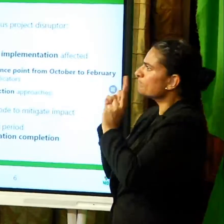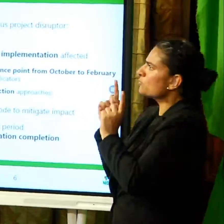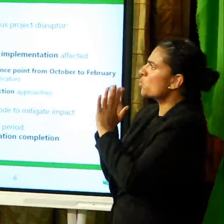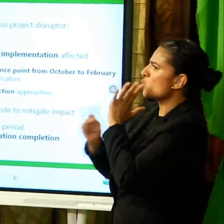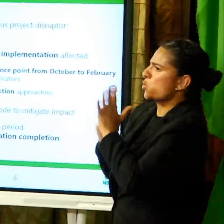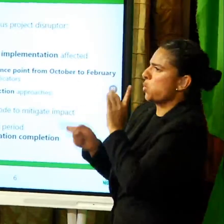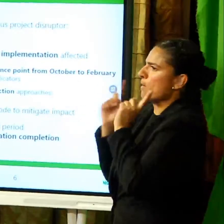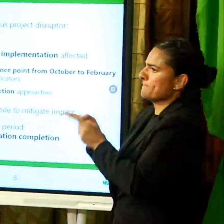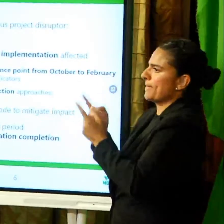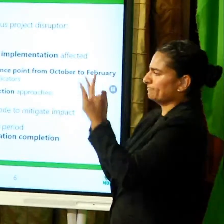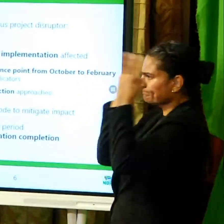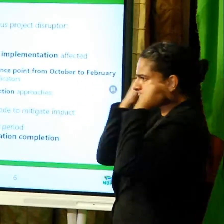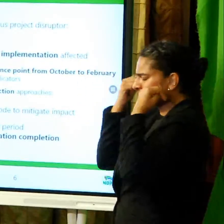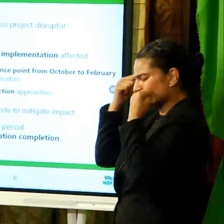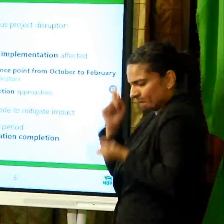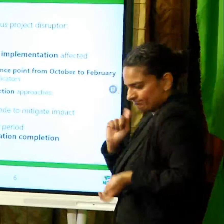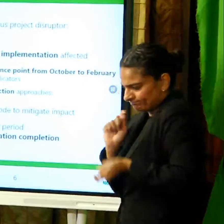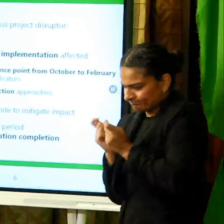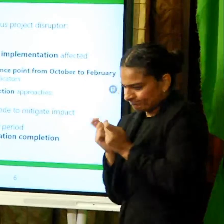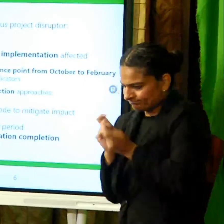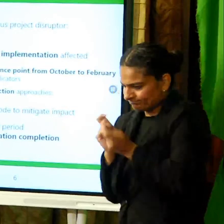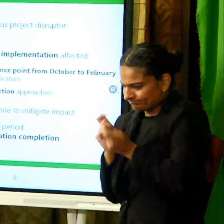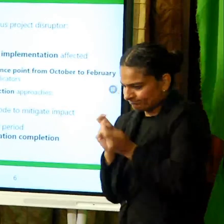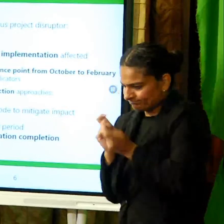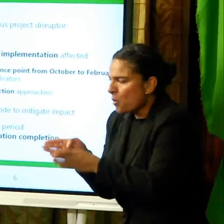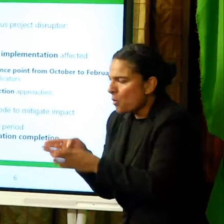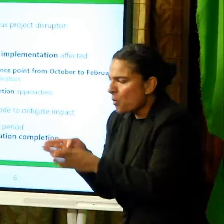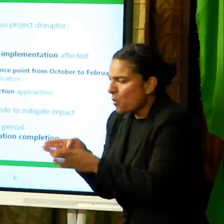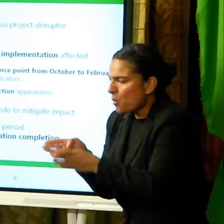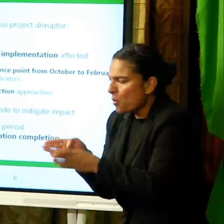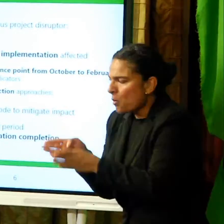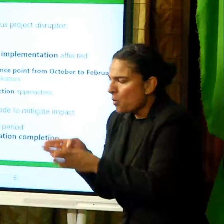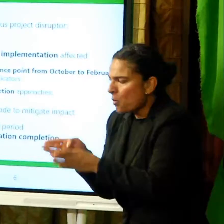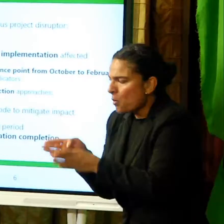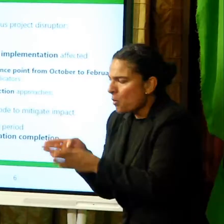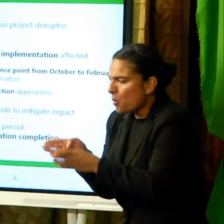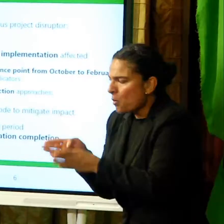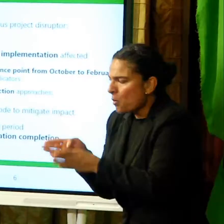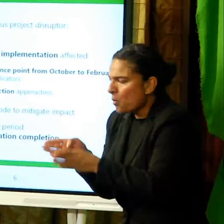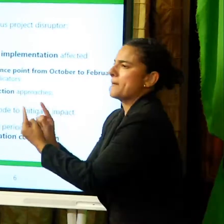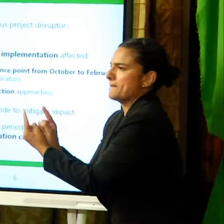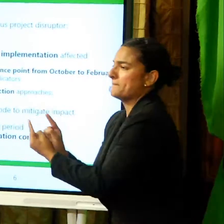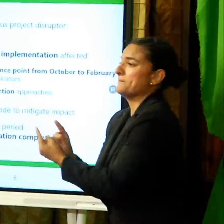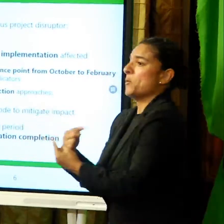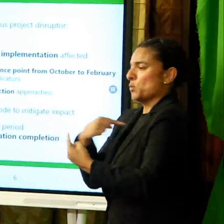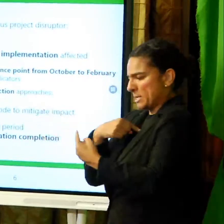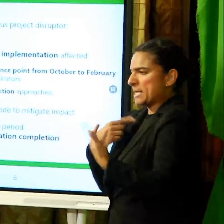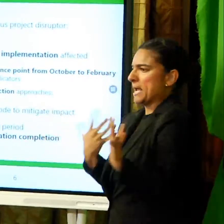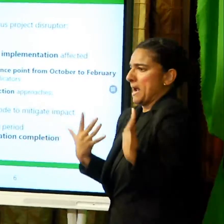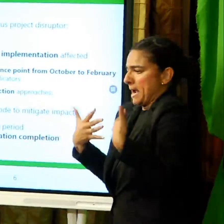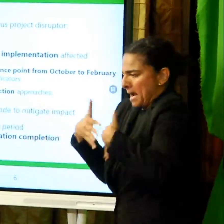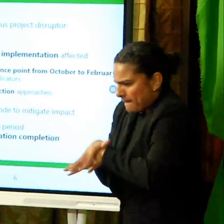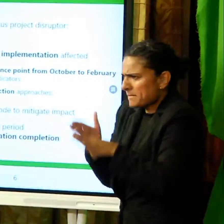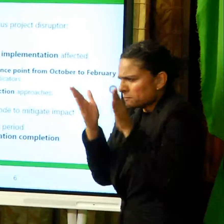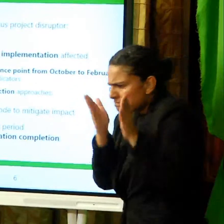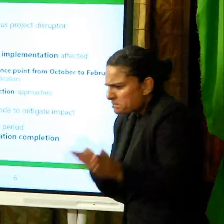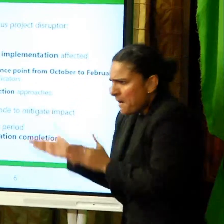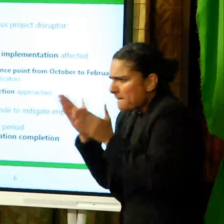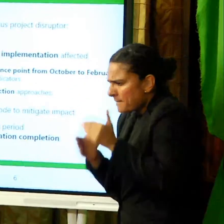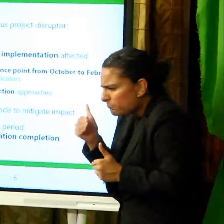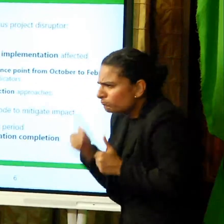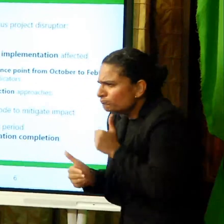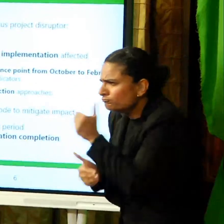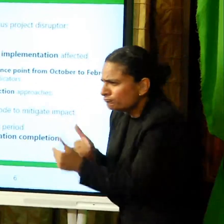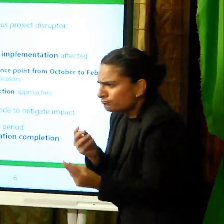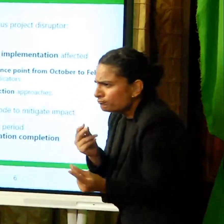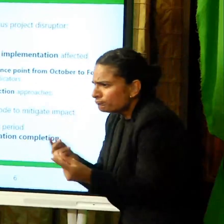were affected in both census planning and implementation. One of the biggest challenges is that the 10th October, and